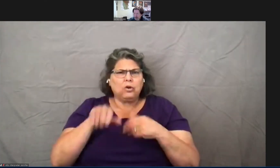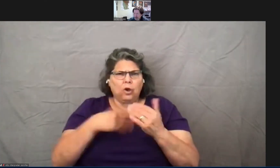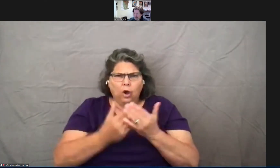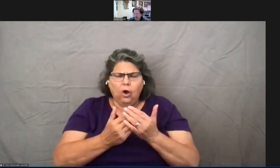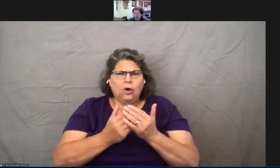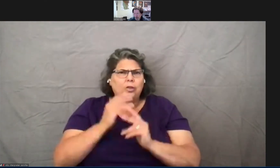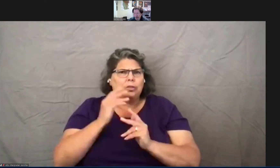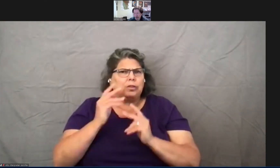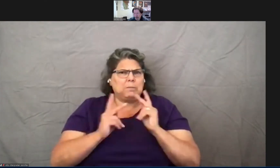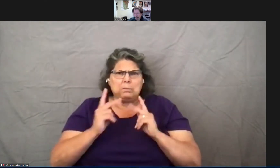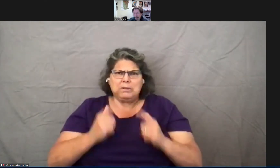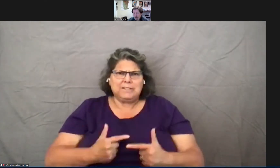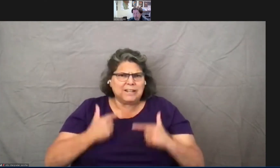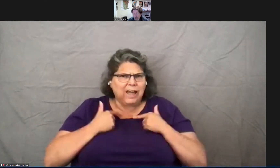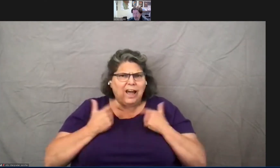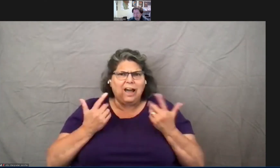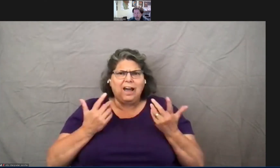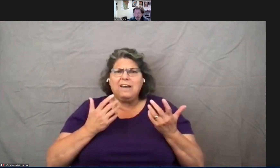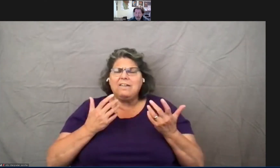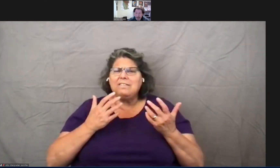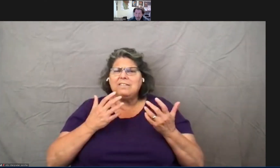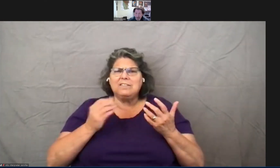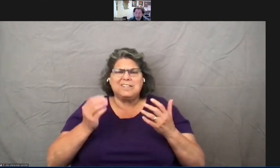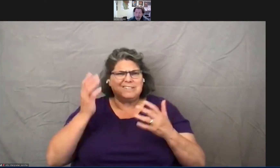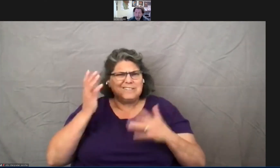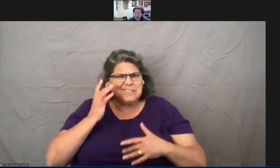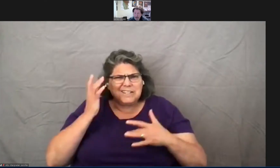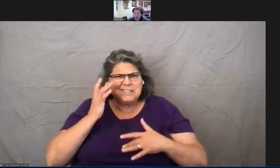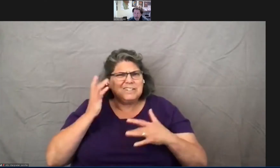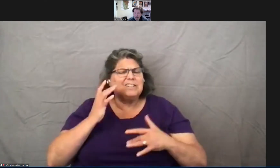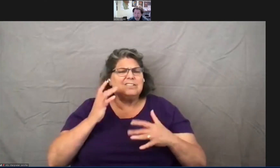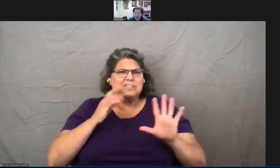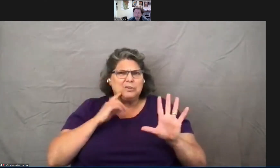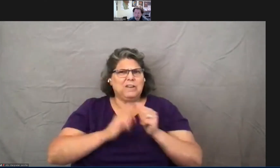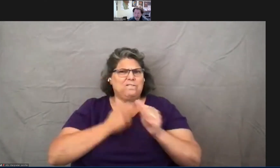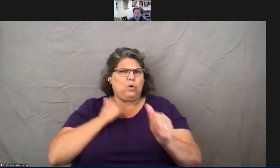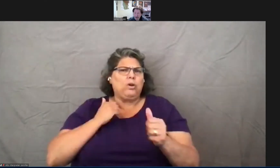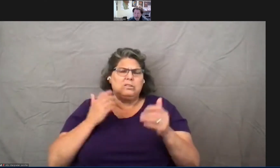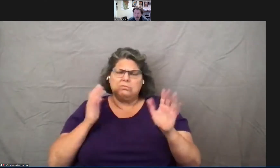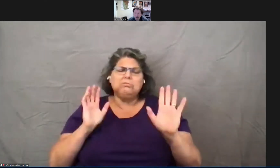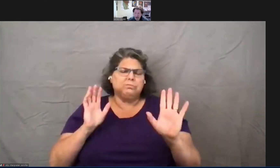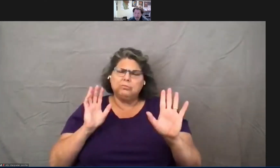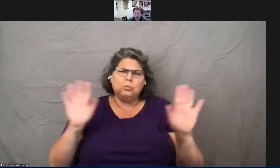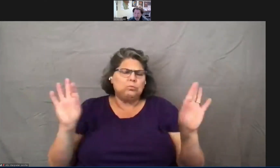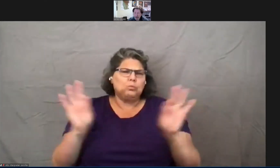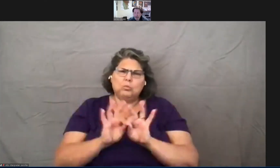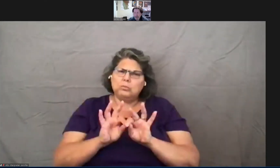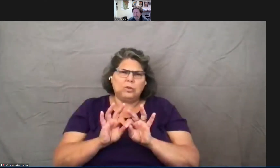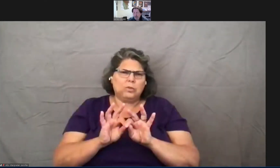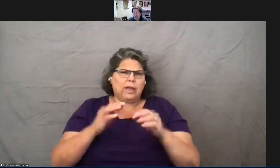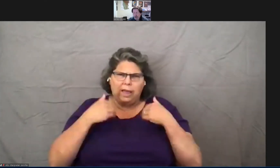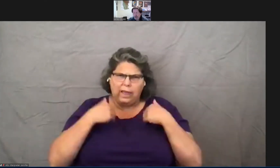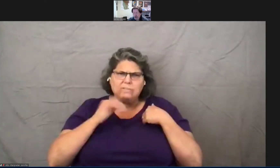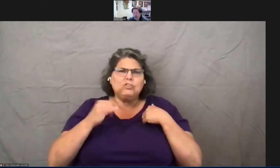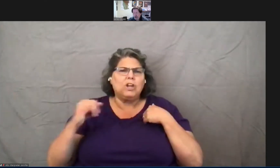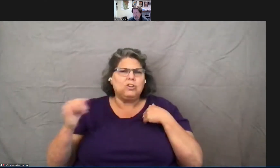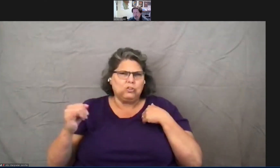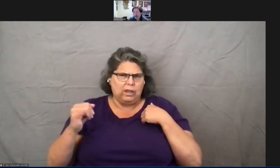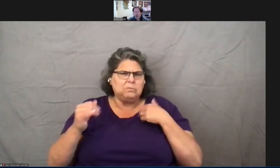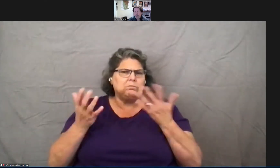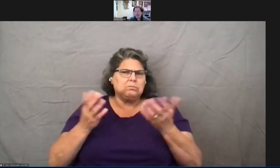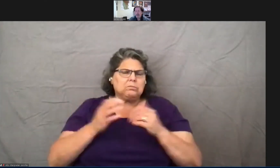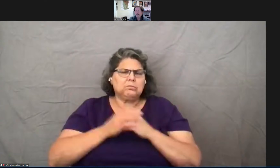and morbidity or illness that's been saved to continue to have Johnson & Johnson on the market. There was some